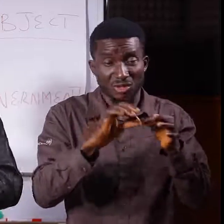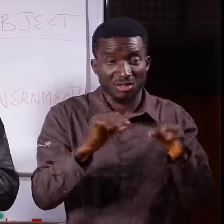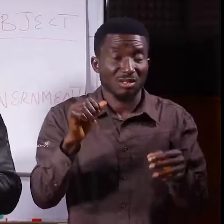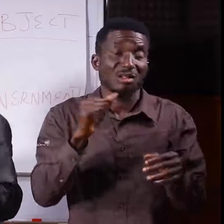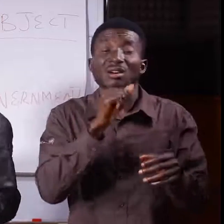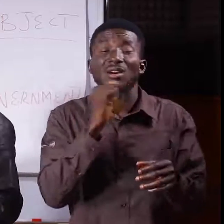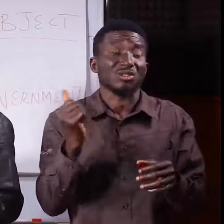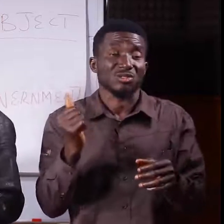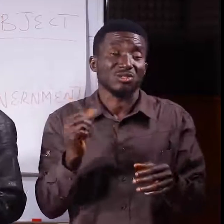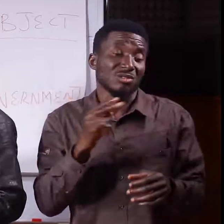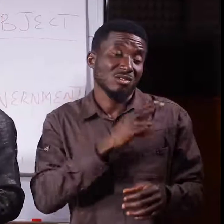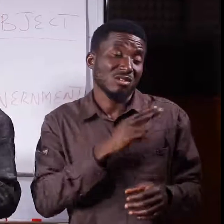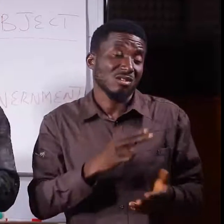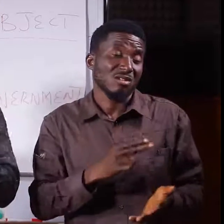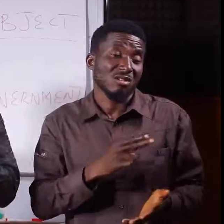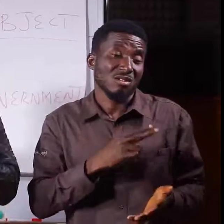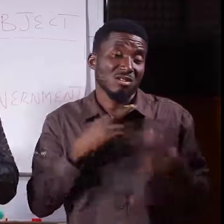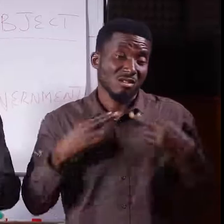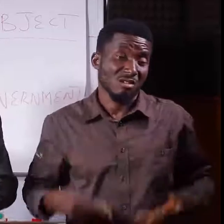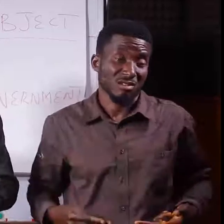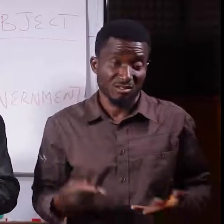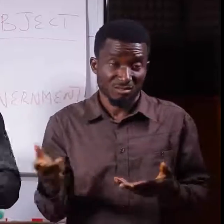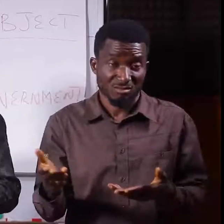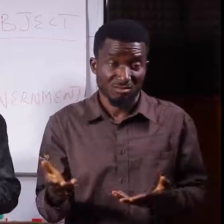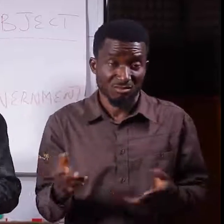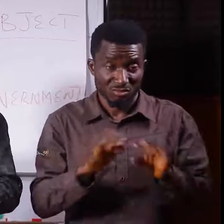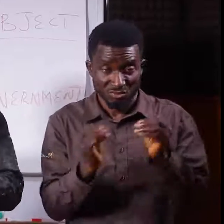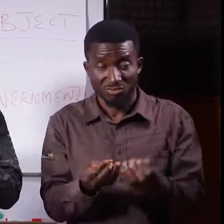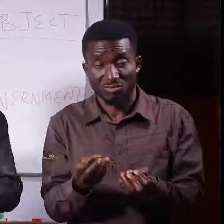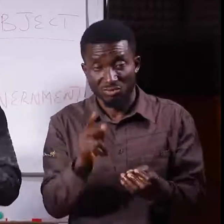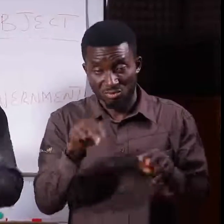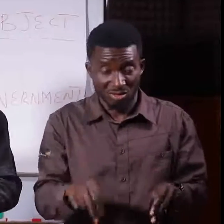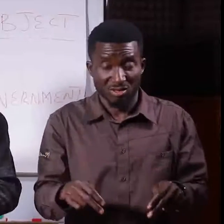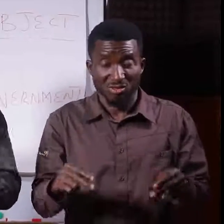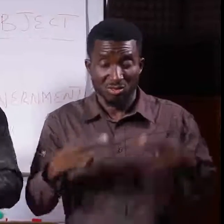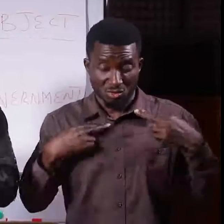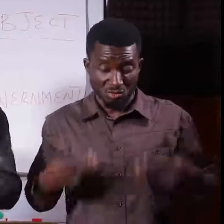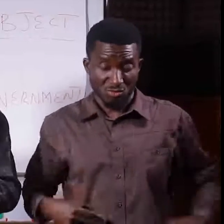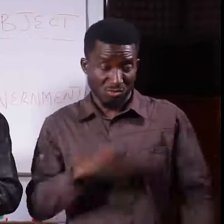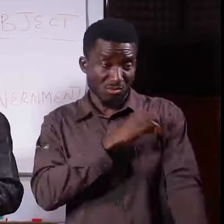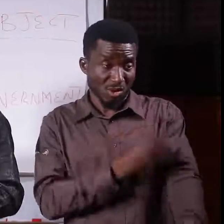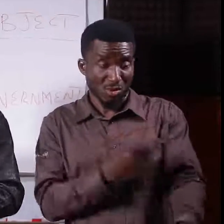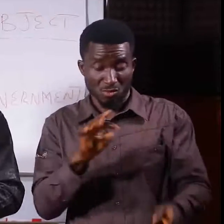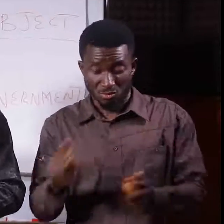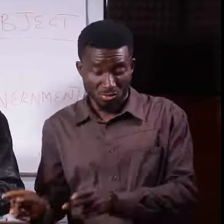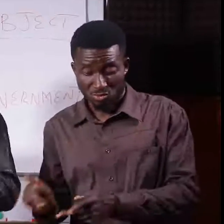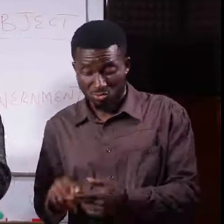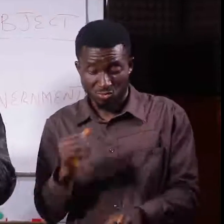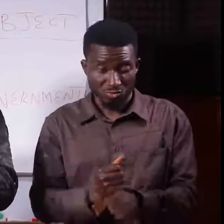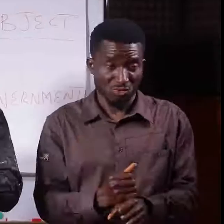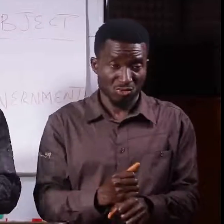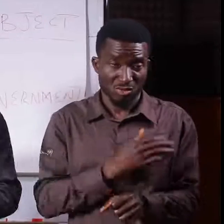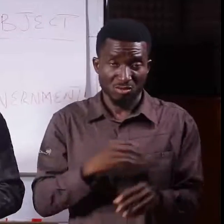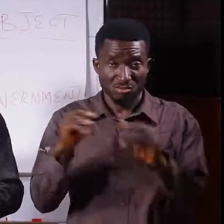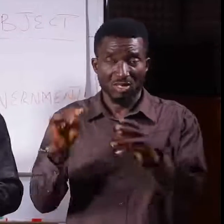agriculture, we have health, and the like. So, of course, you need human power, or we need people to work and